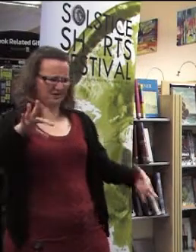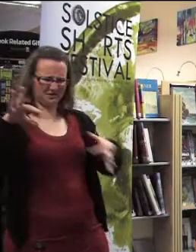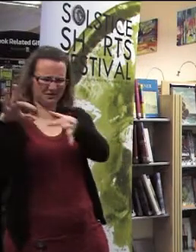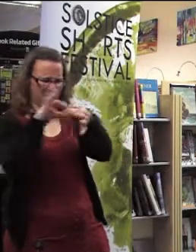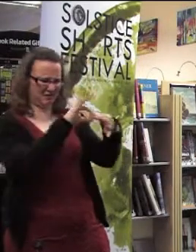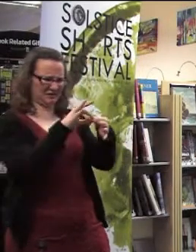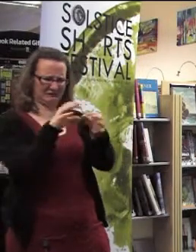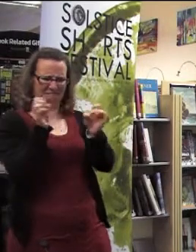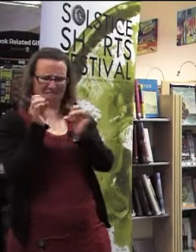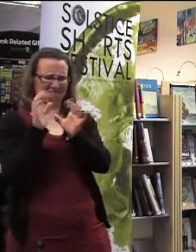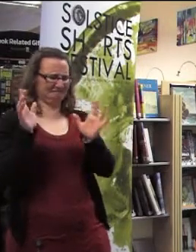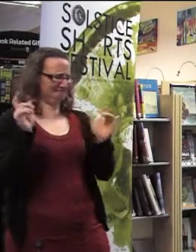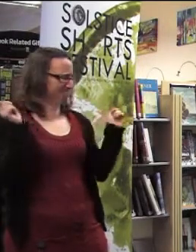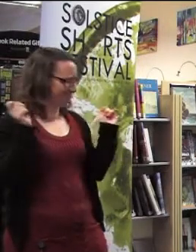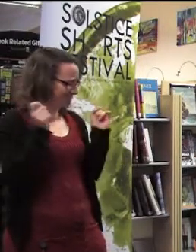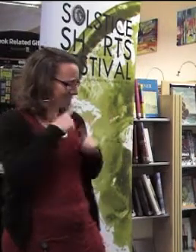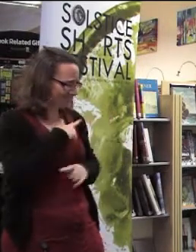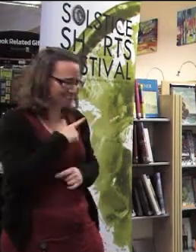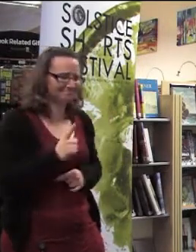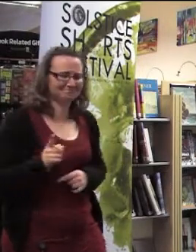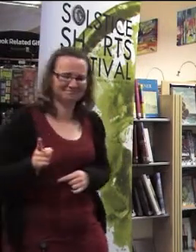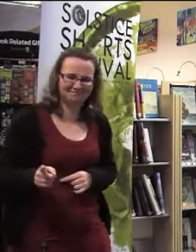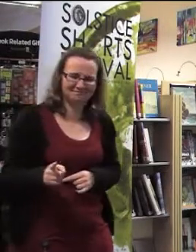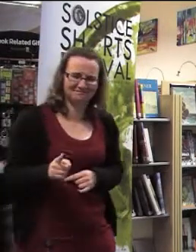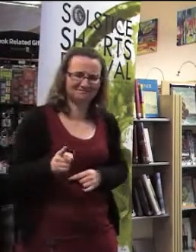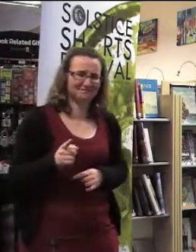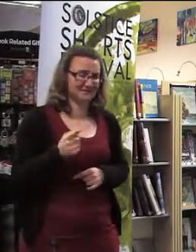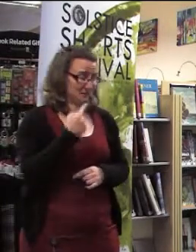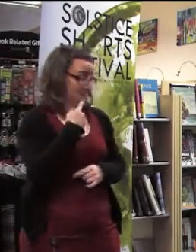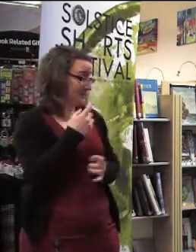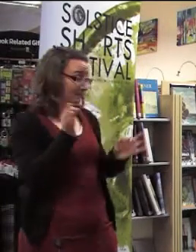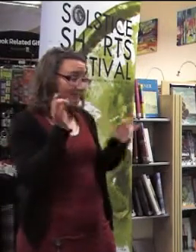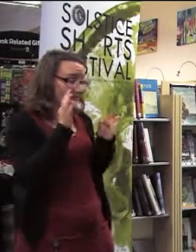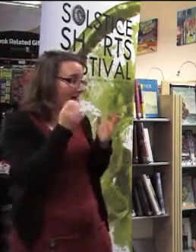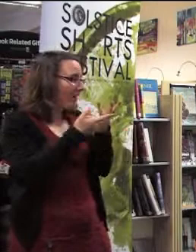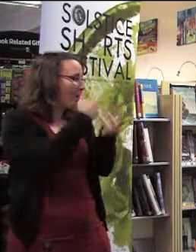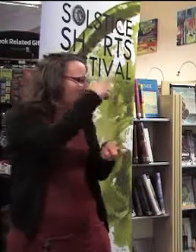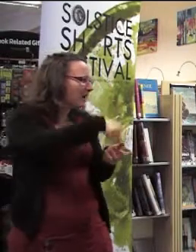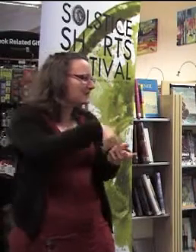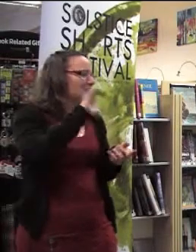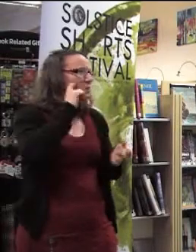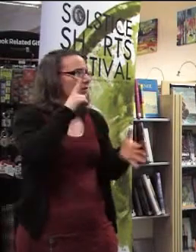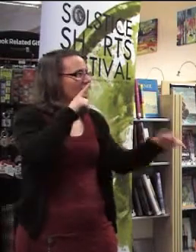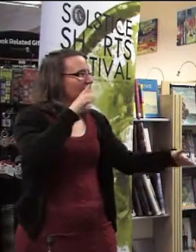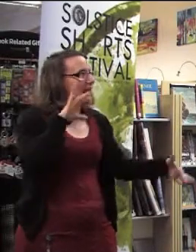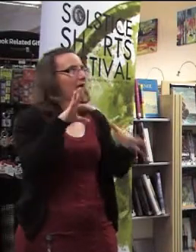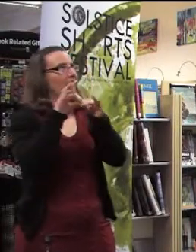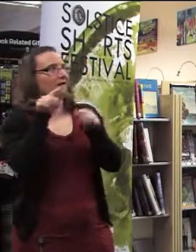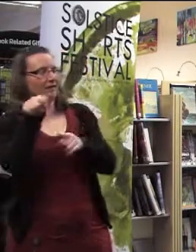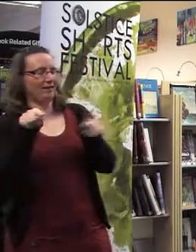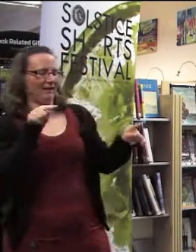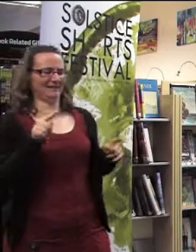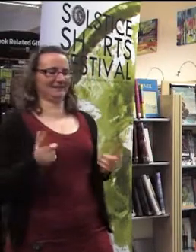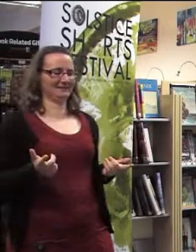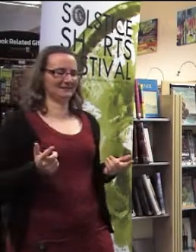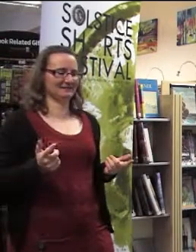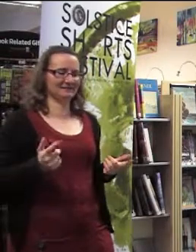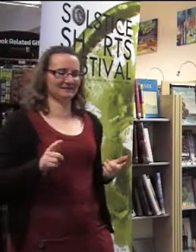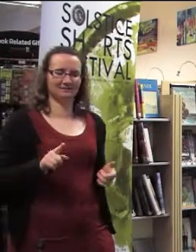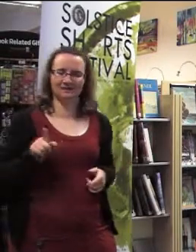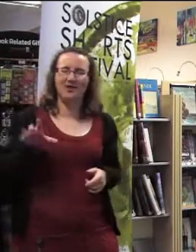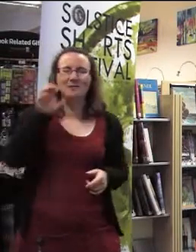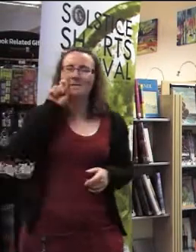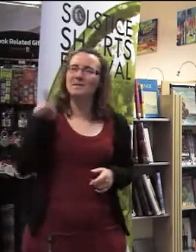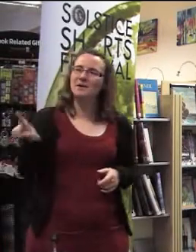close. There's no one else who'd put these things together. You leant forward, touched my